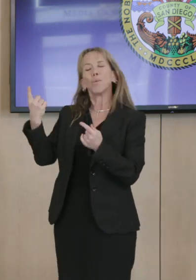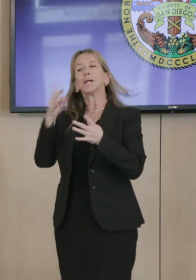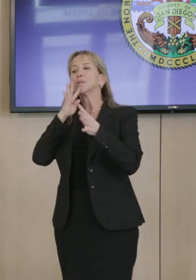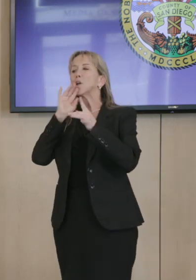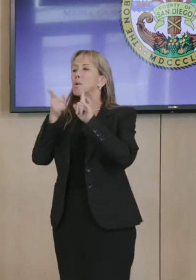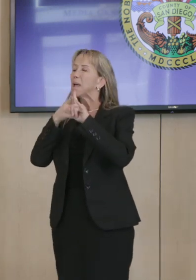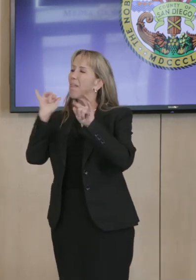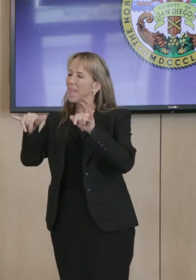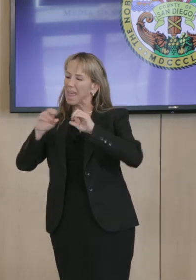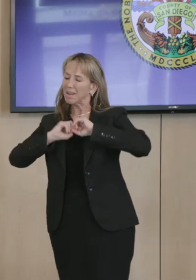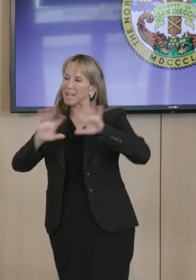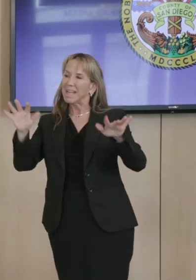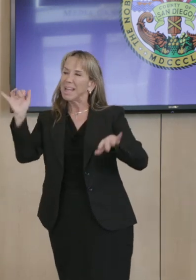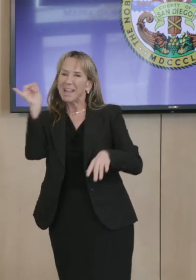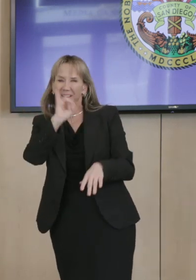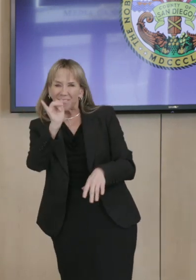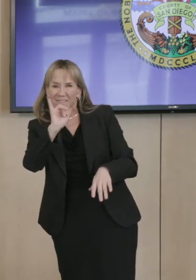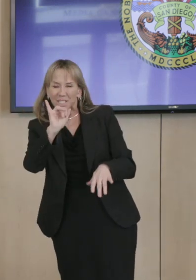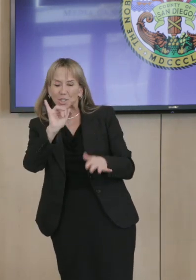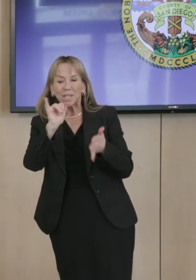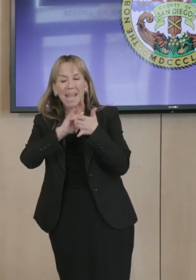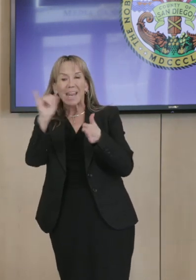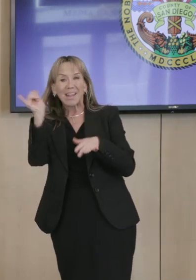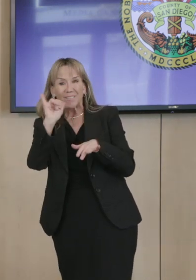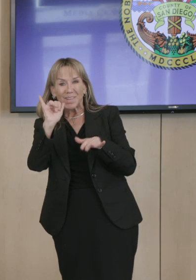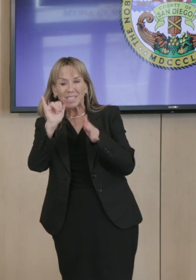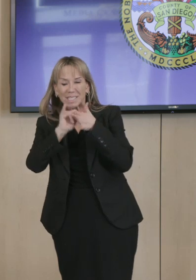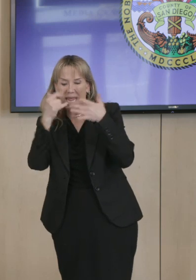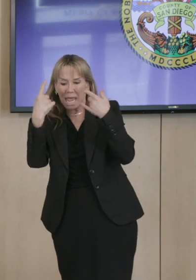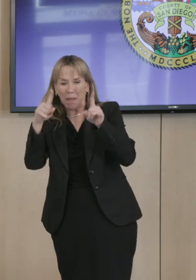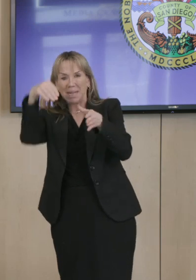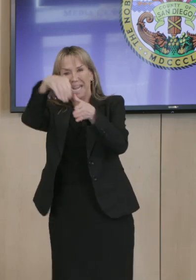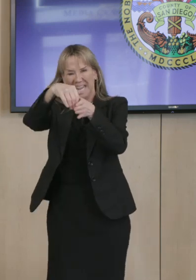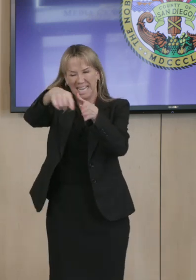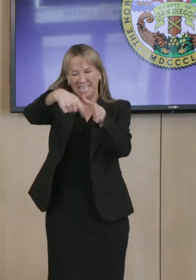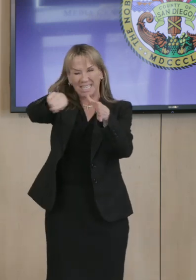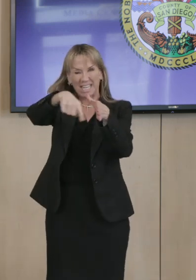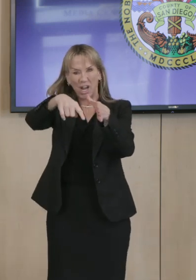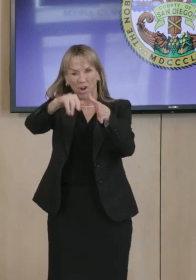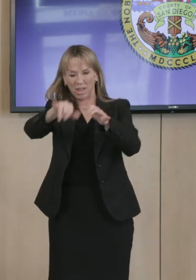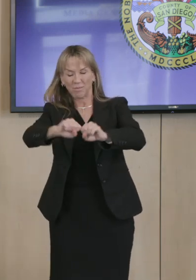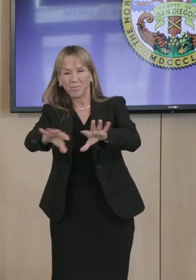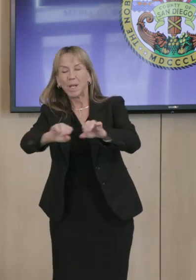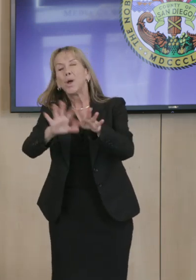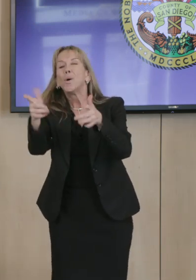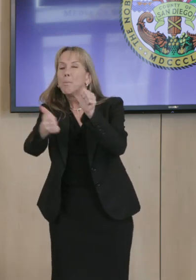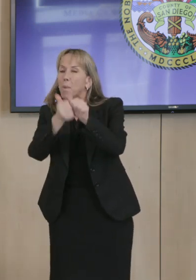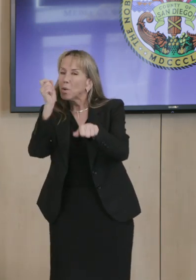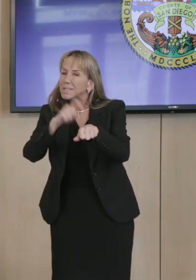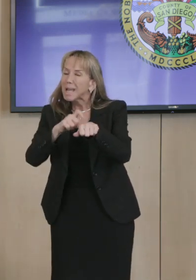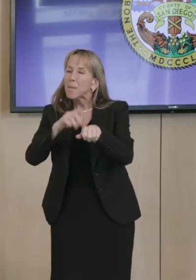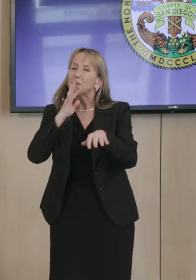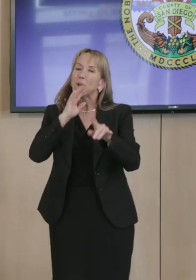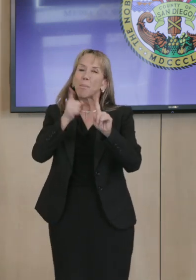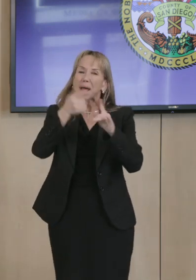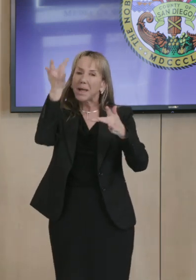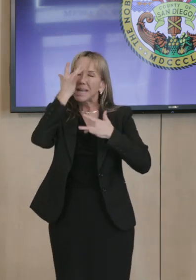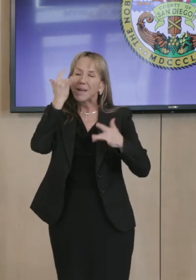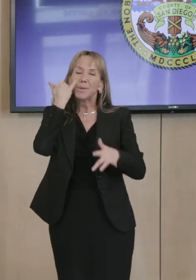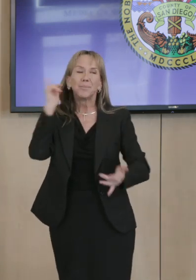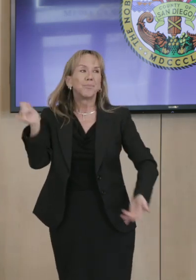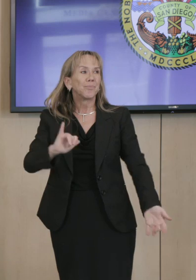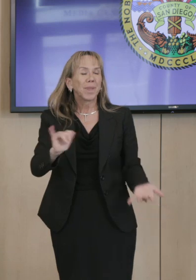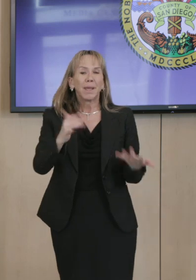infections, which is infections that occur inside a healthcare facility, usually referring to illnesses that